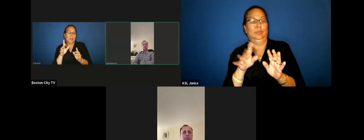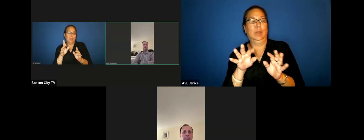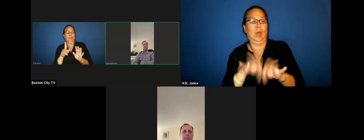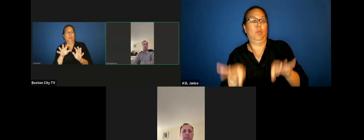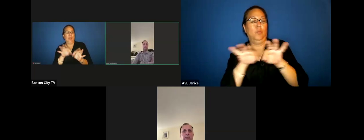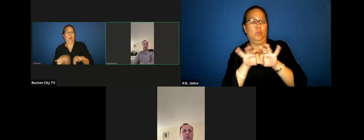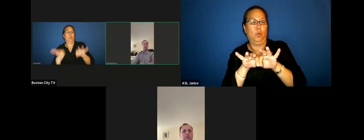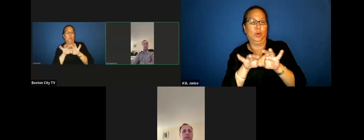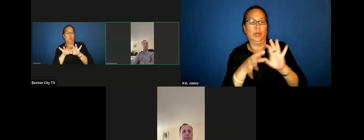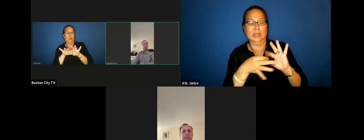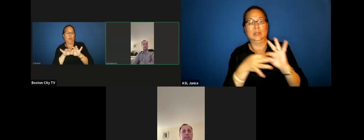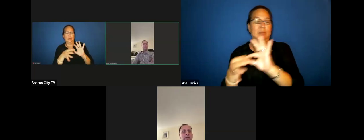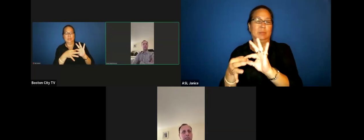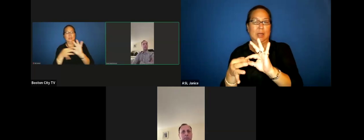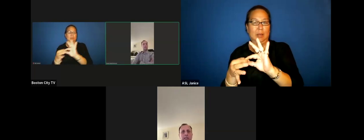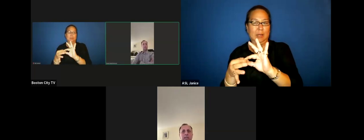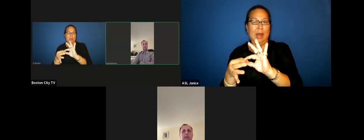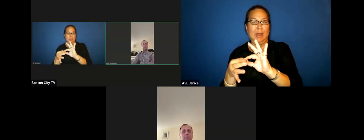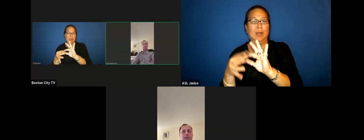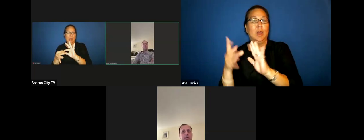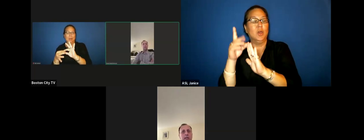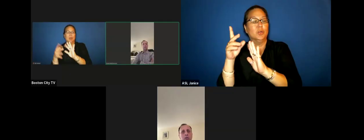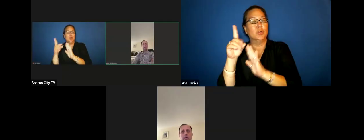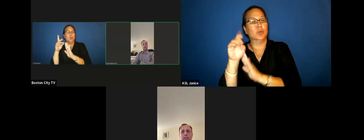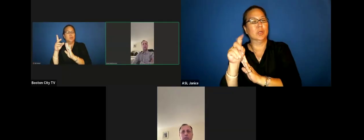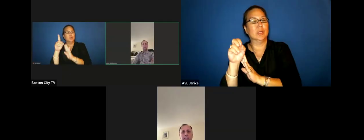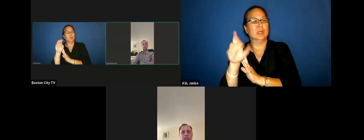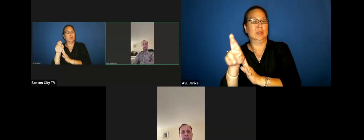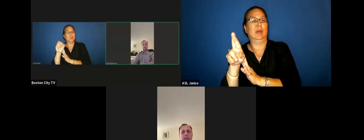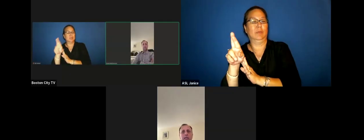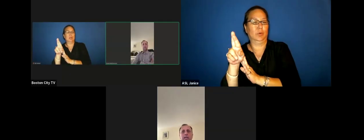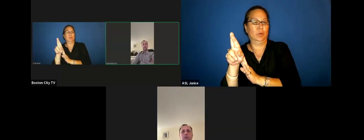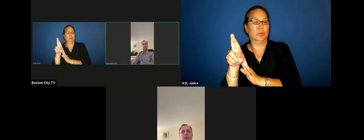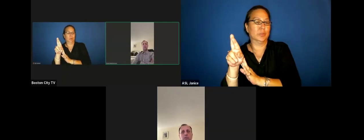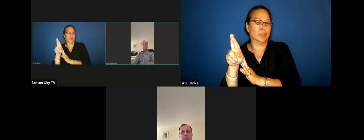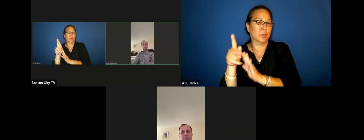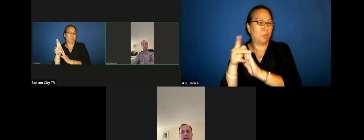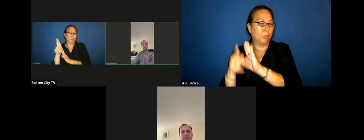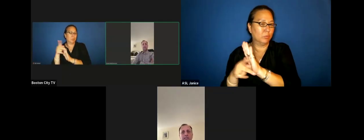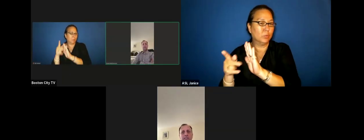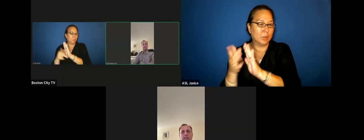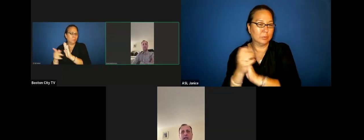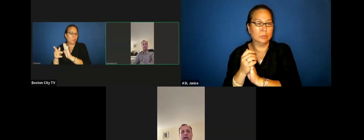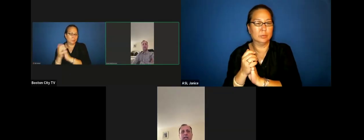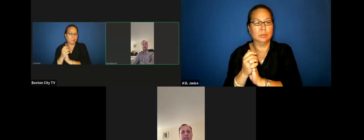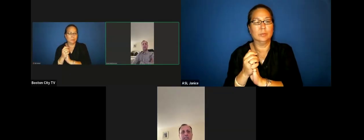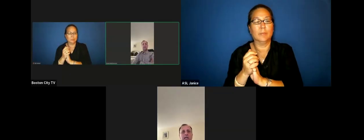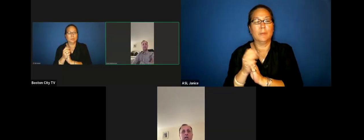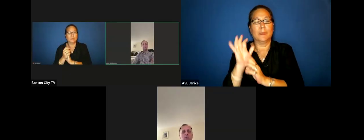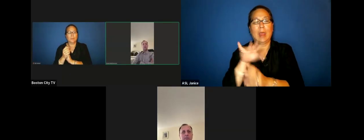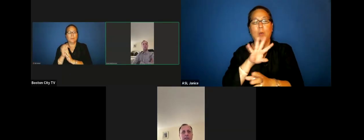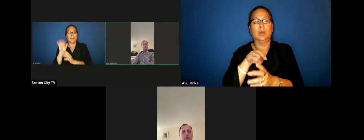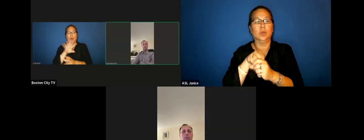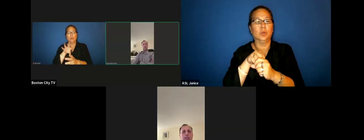for generations, known for its leadership in multilingual education, inclusive practices, and